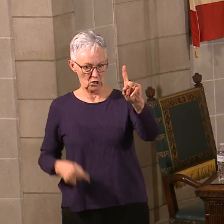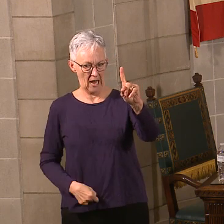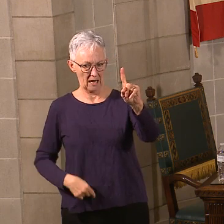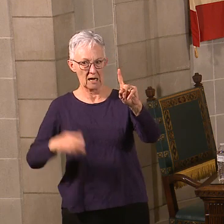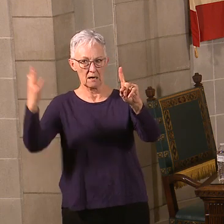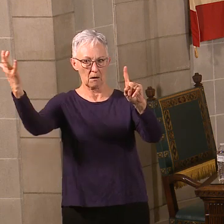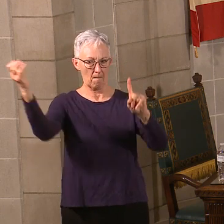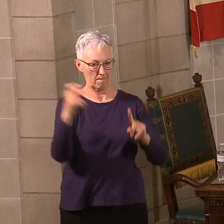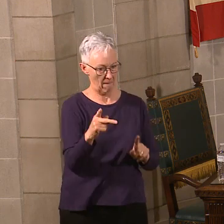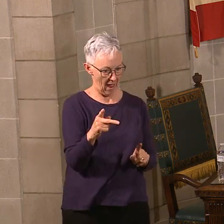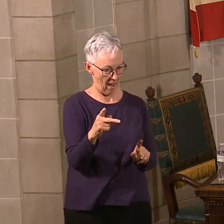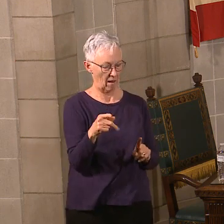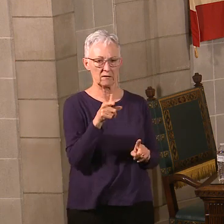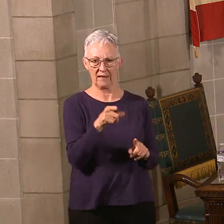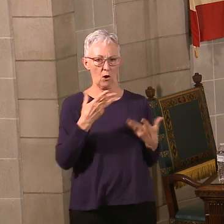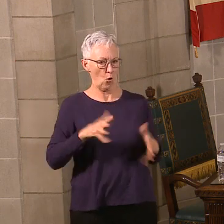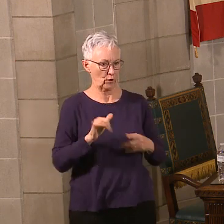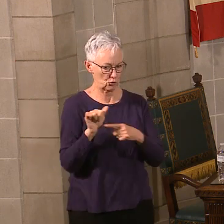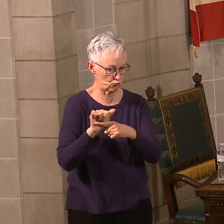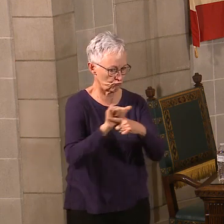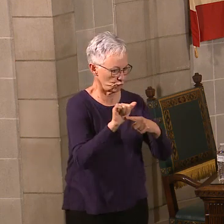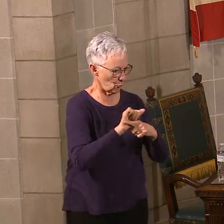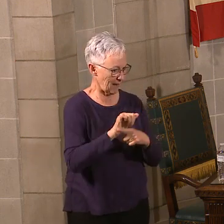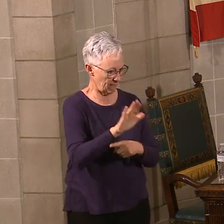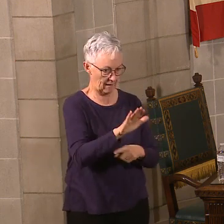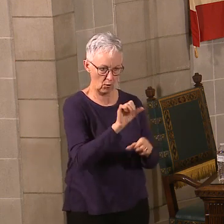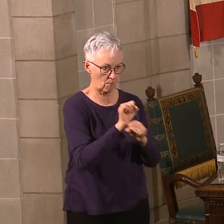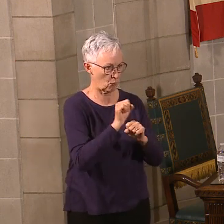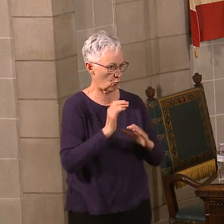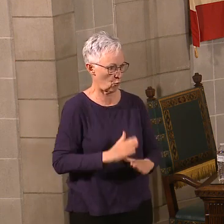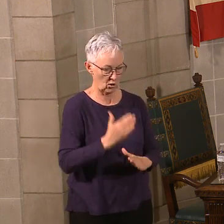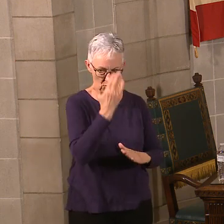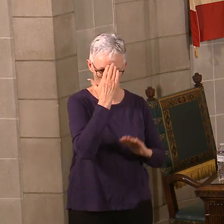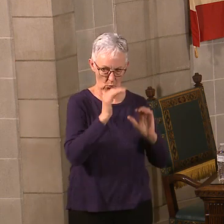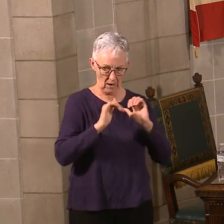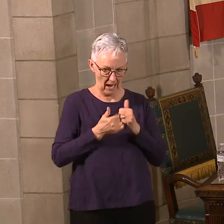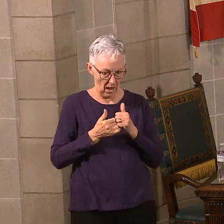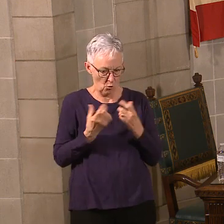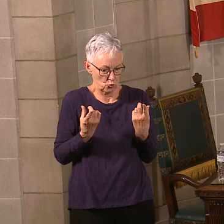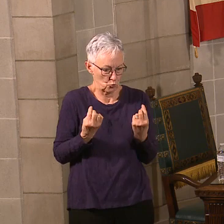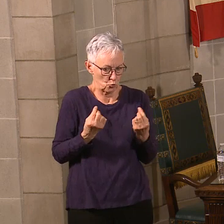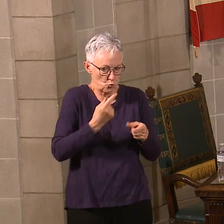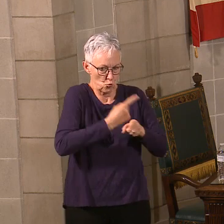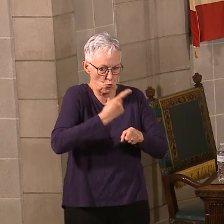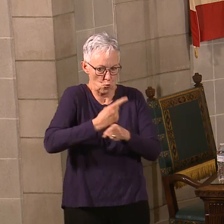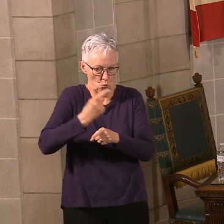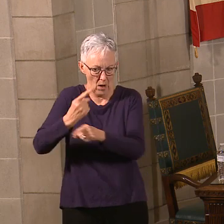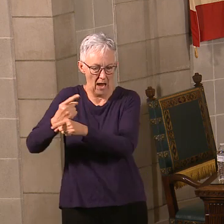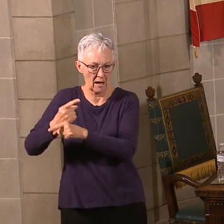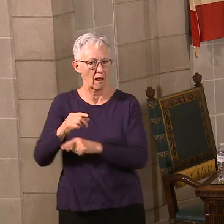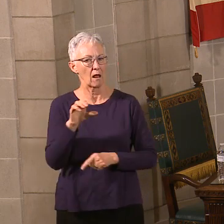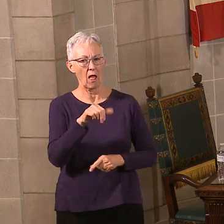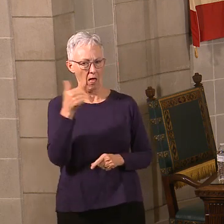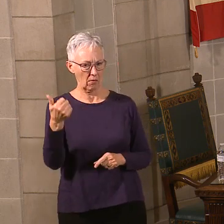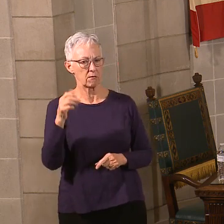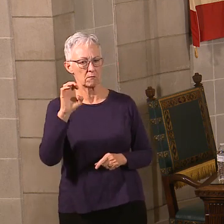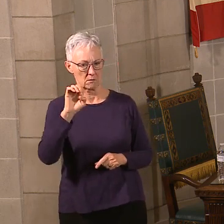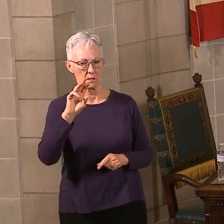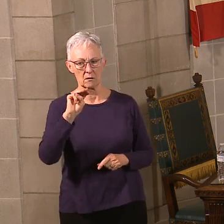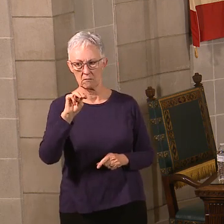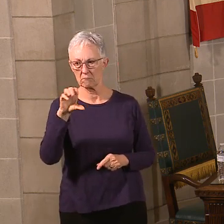came back, so they have extensive experience. The other EMS providers have also been trained in proper PPE precautions